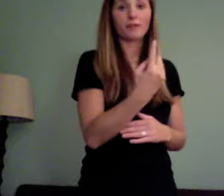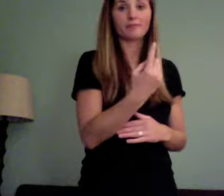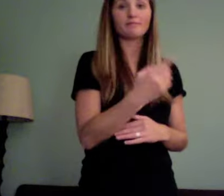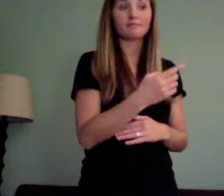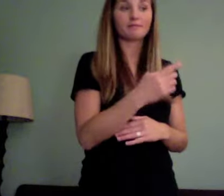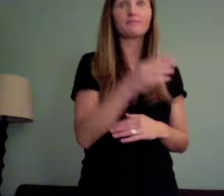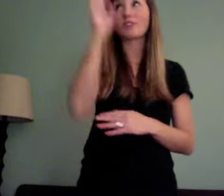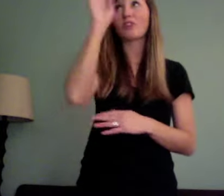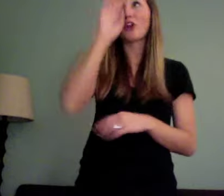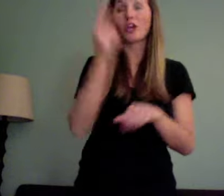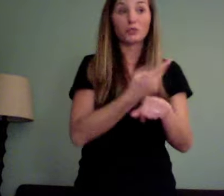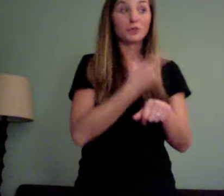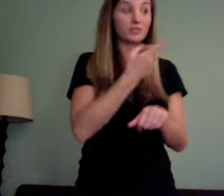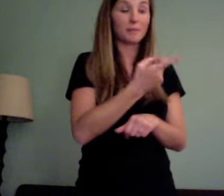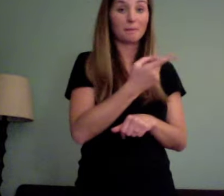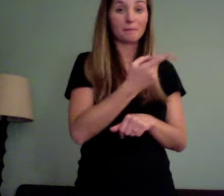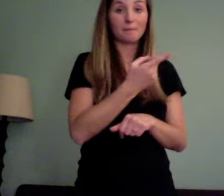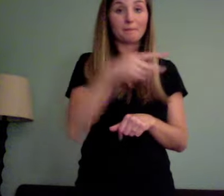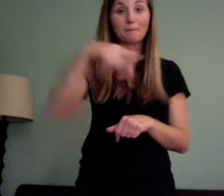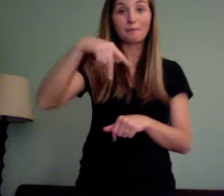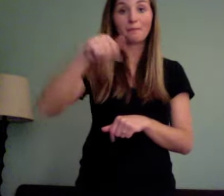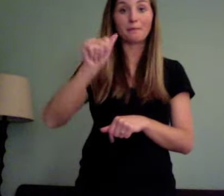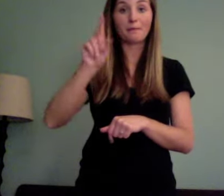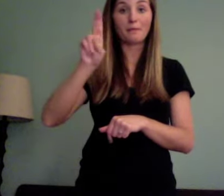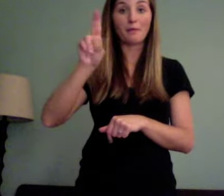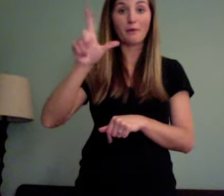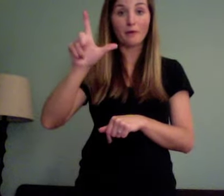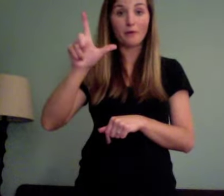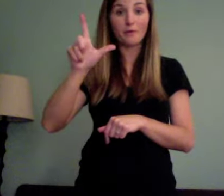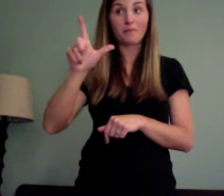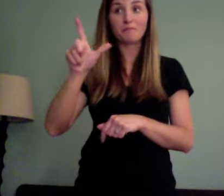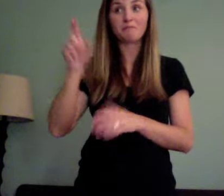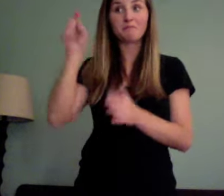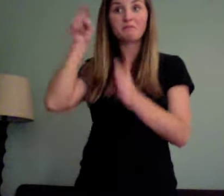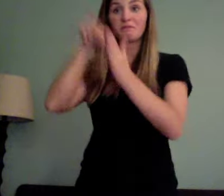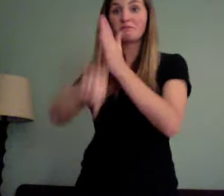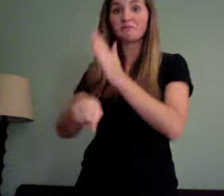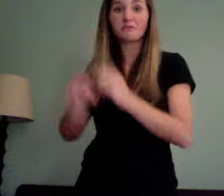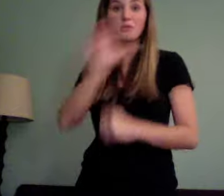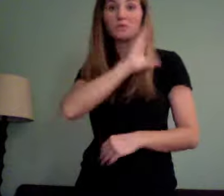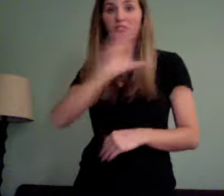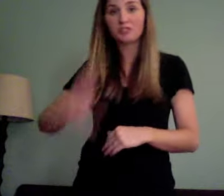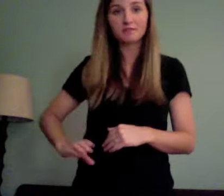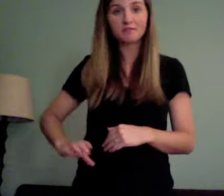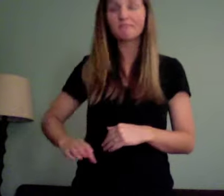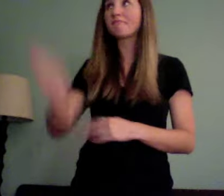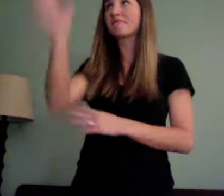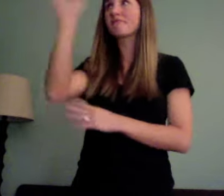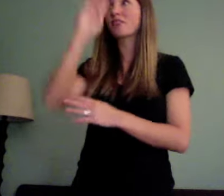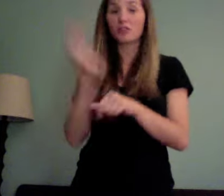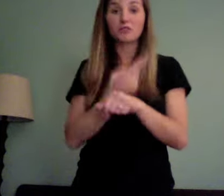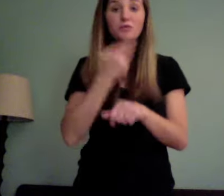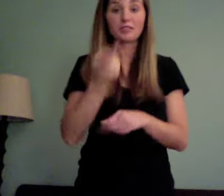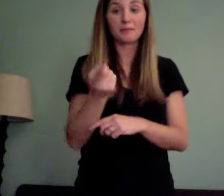Paul, persecuted Christians. God used him. Peter, all those things that we talked about today, God